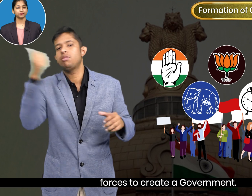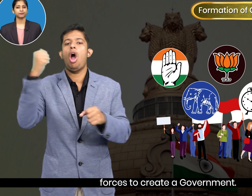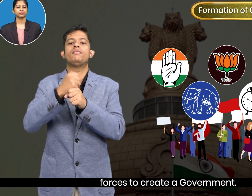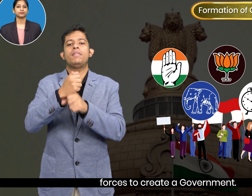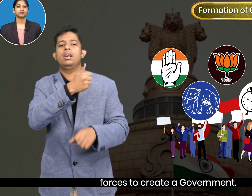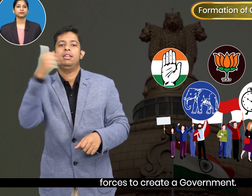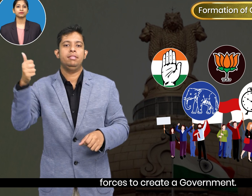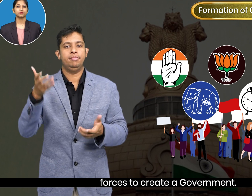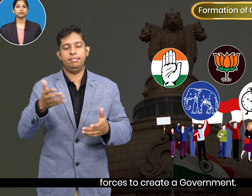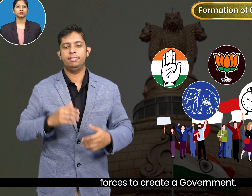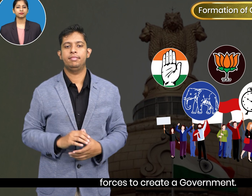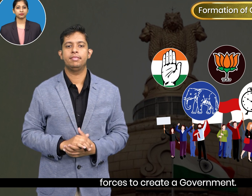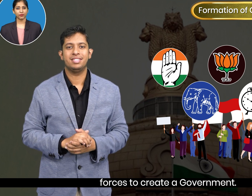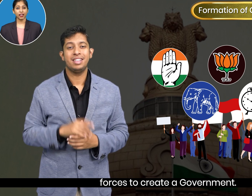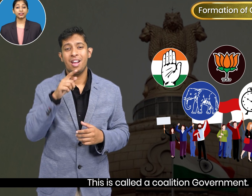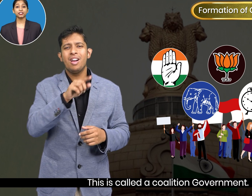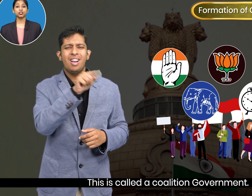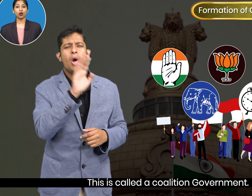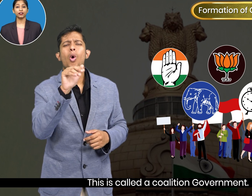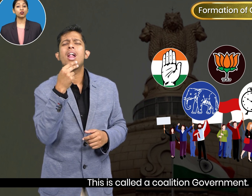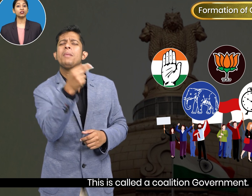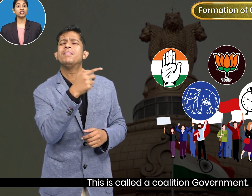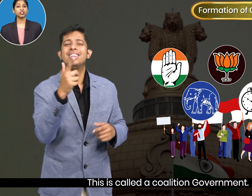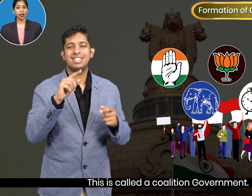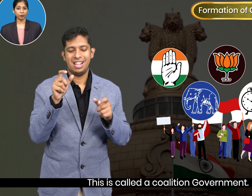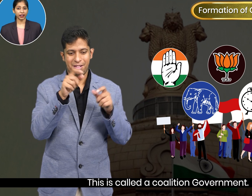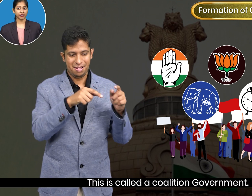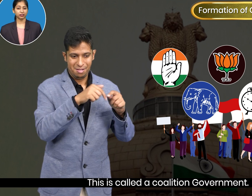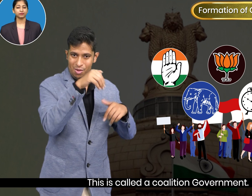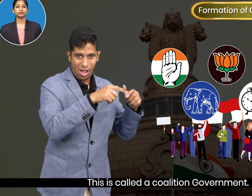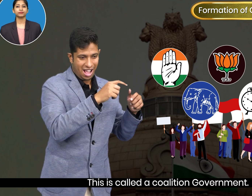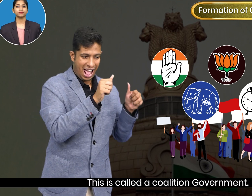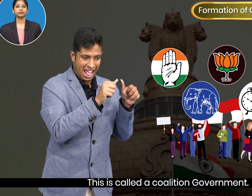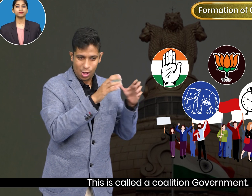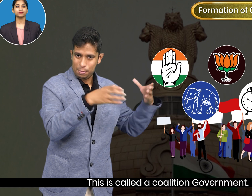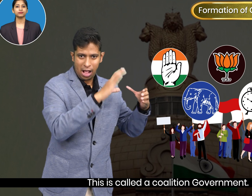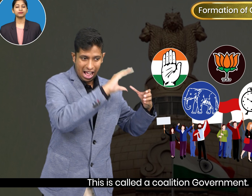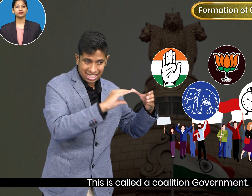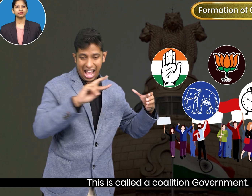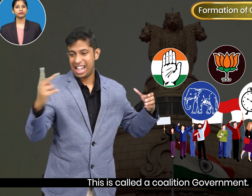This is called a coalition government.